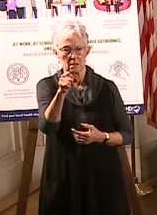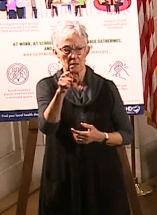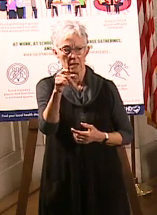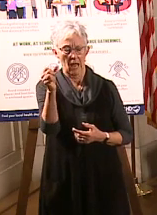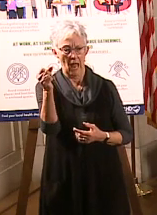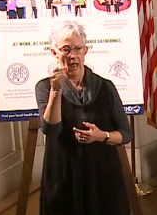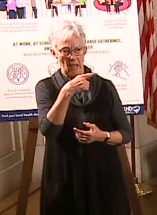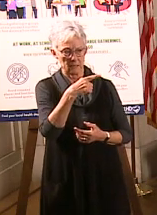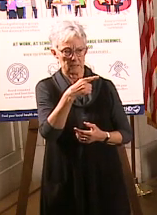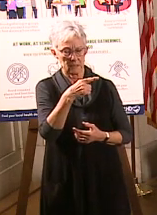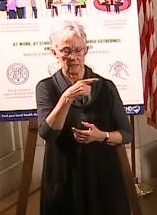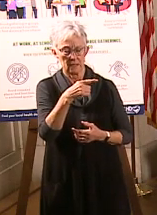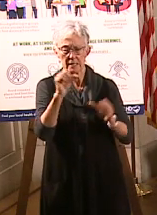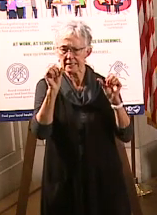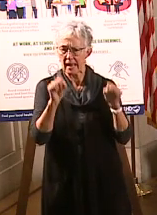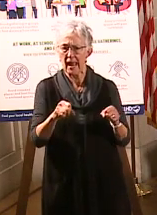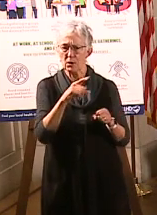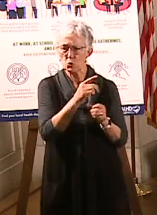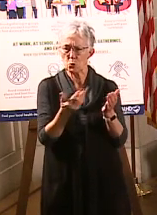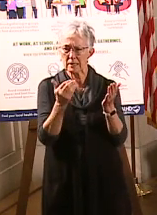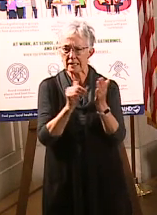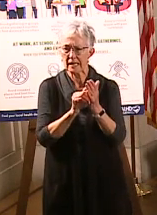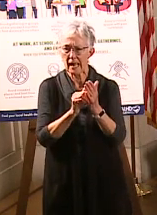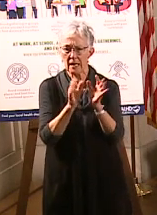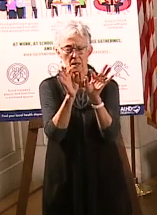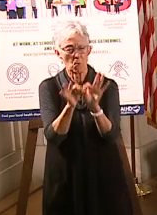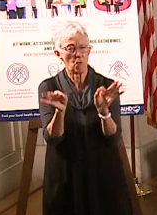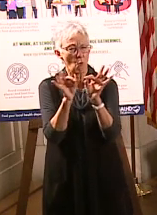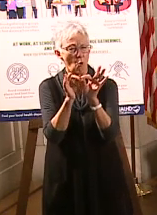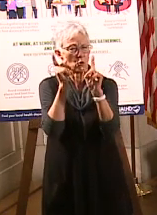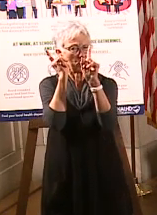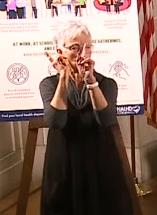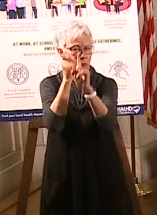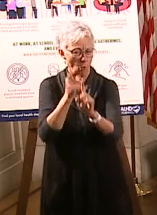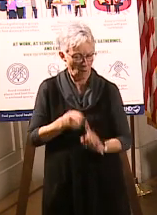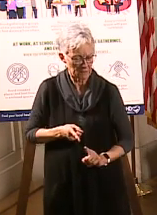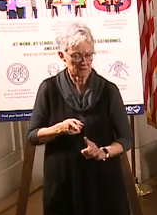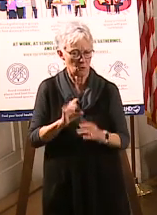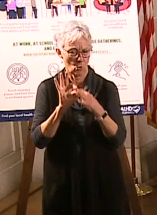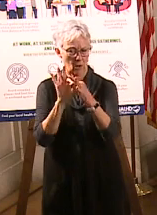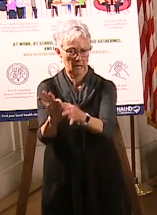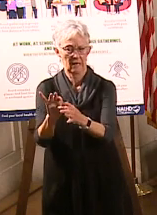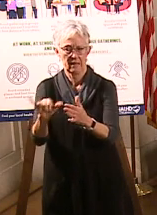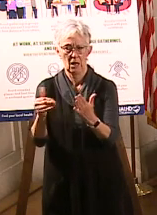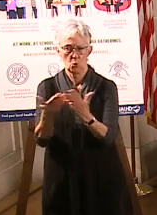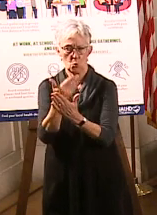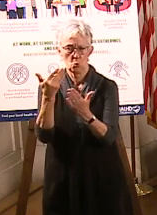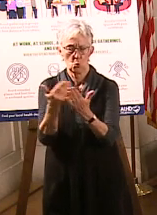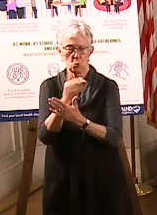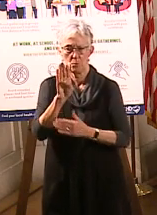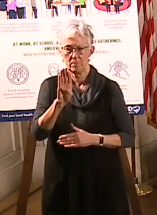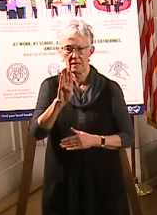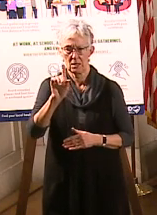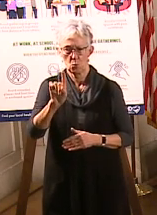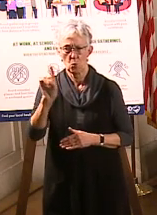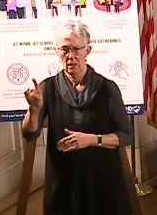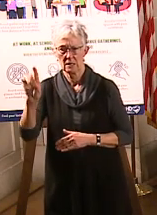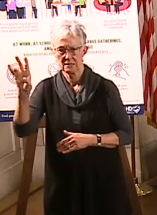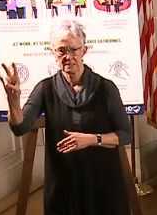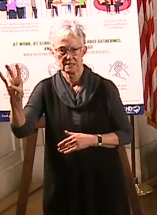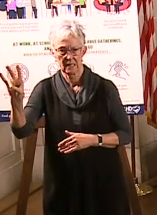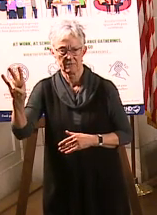don't know if you can hear that, but could you just run through the bullet points again, what you want people to know about this new strain? Well, I